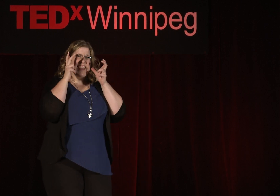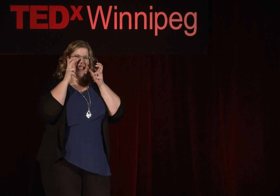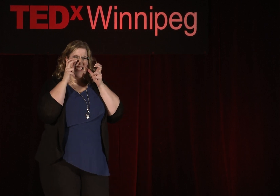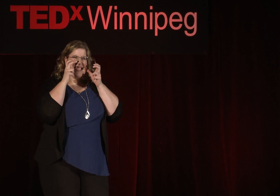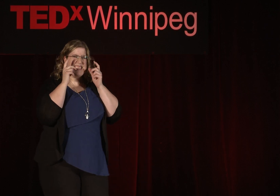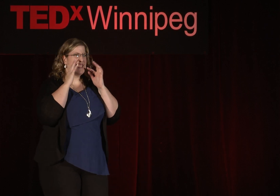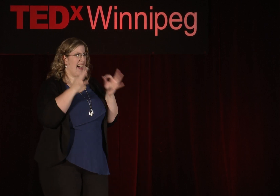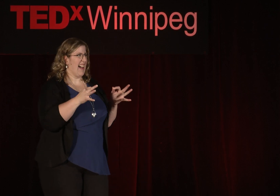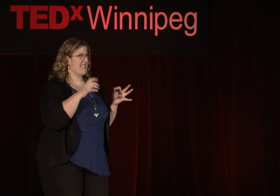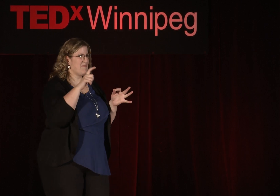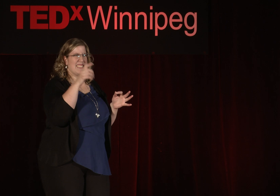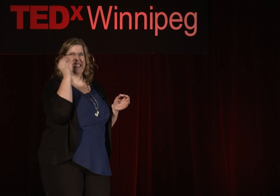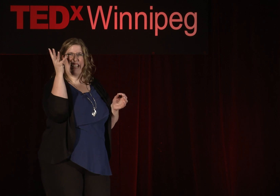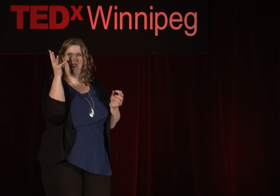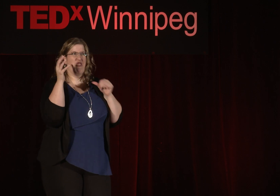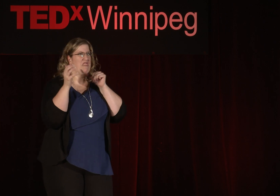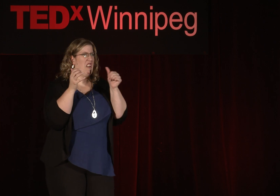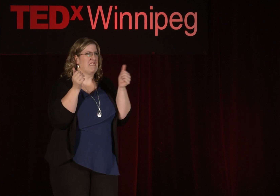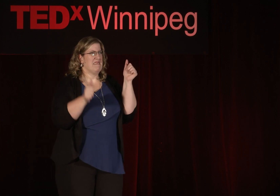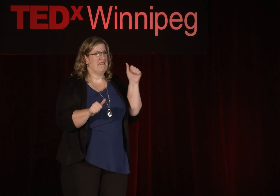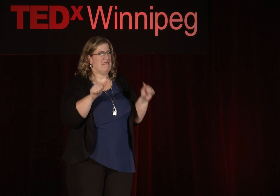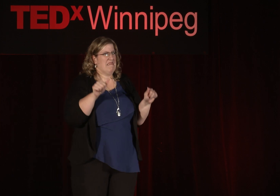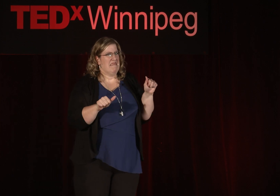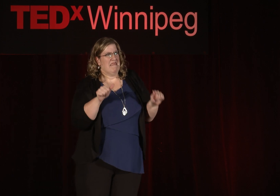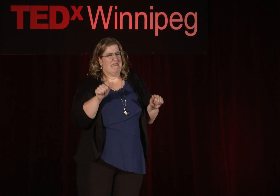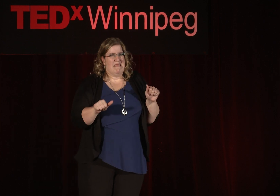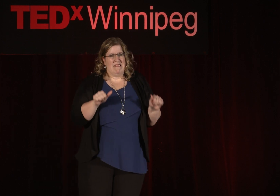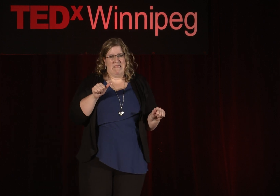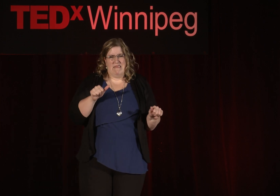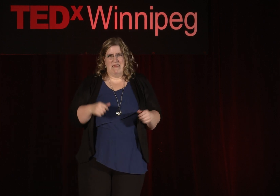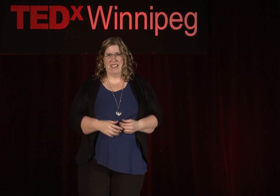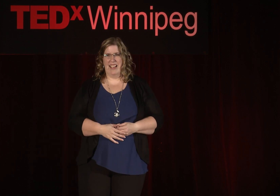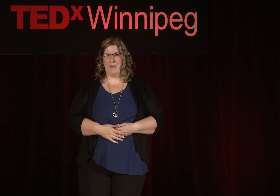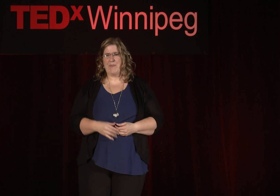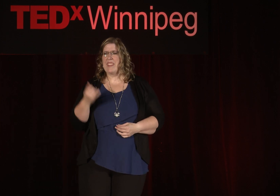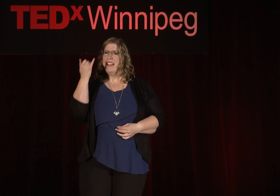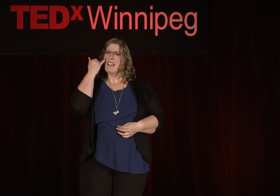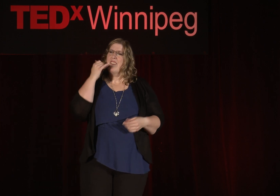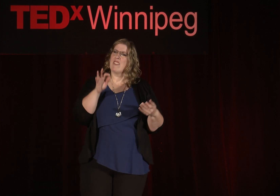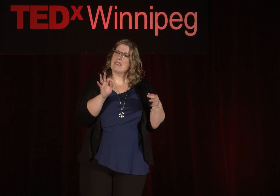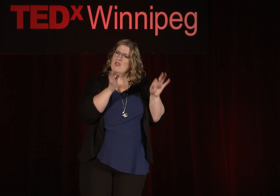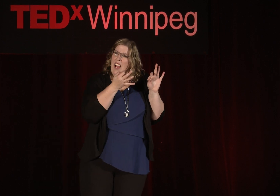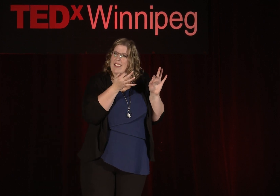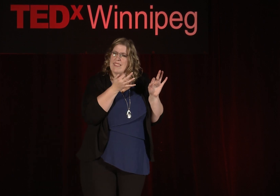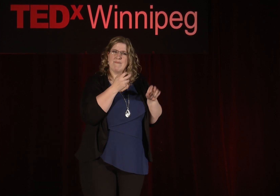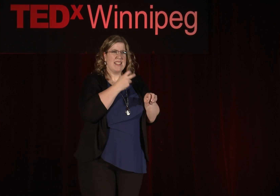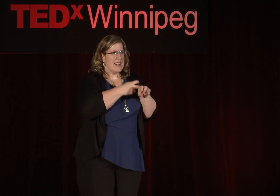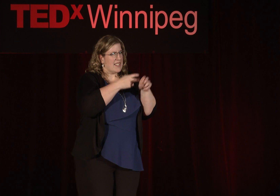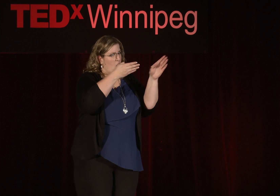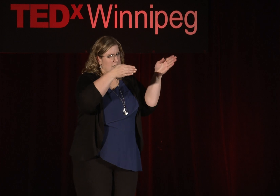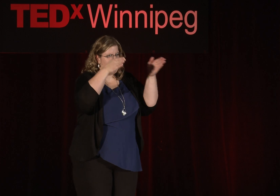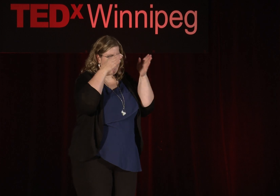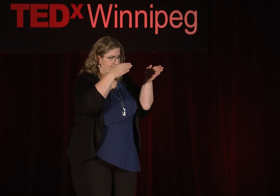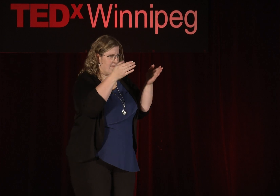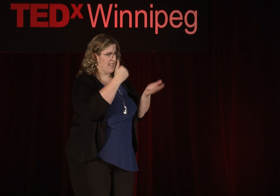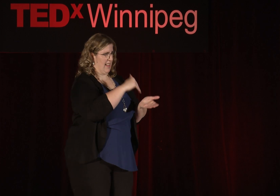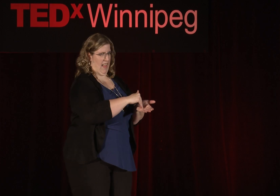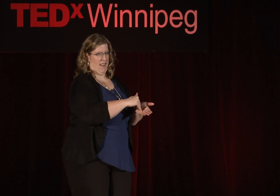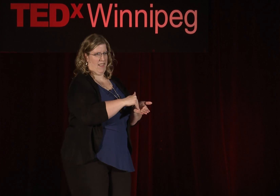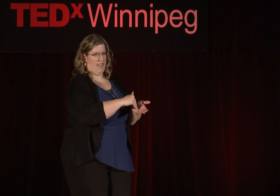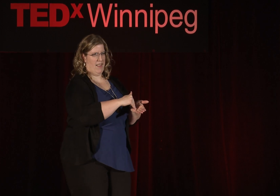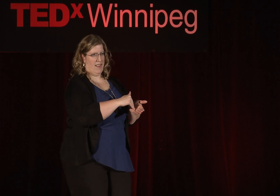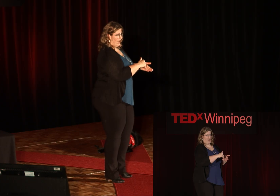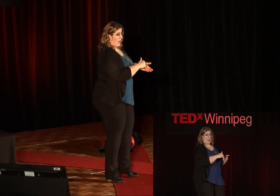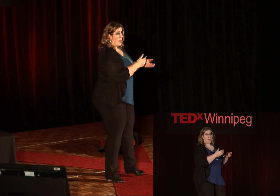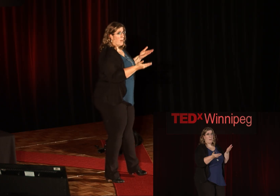trying to figure out whether or not I need to know about that sound. When they are distracted, they can have a harder time getting back into the groove of